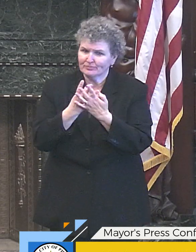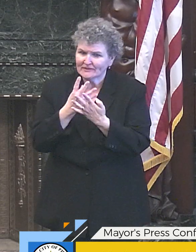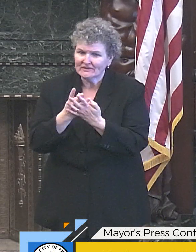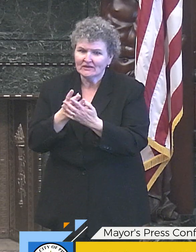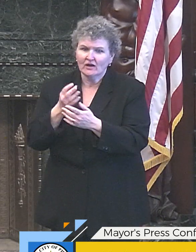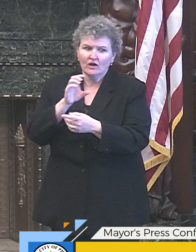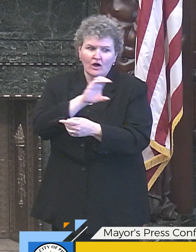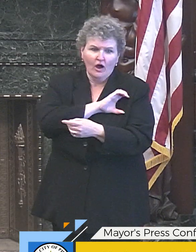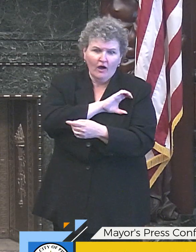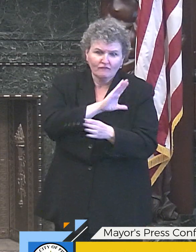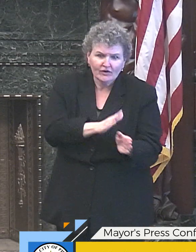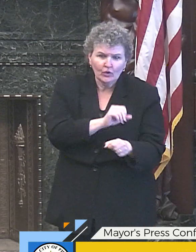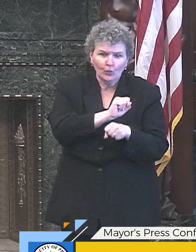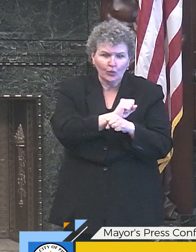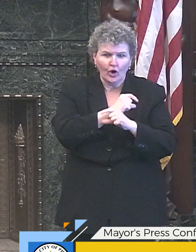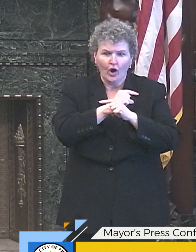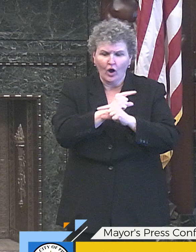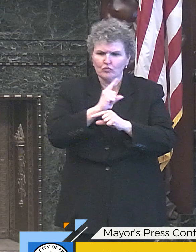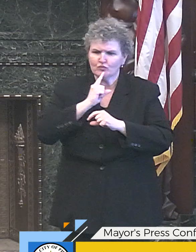are protected.